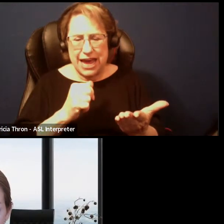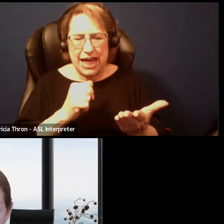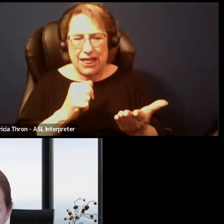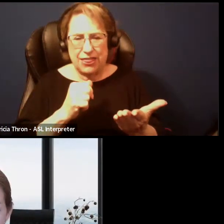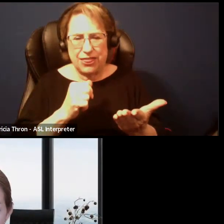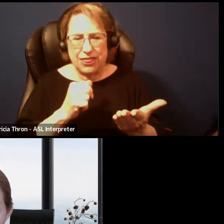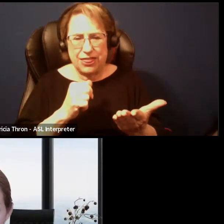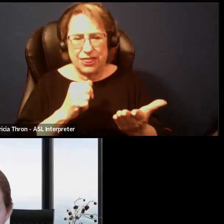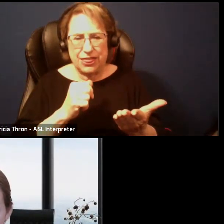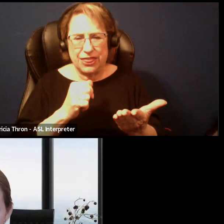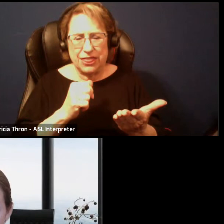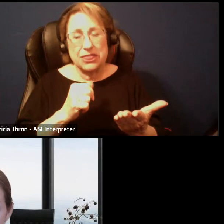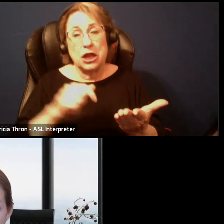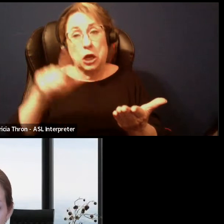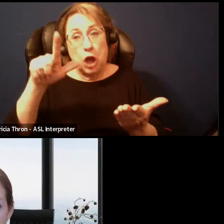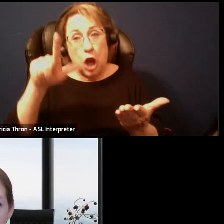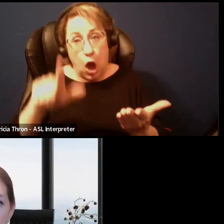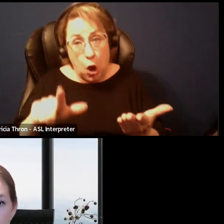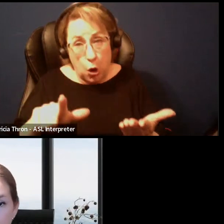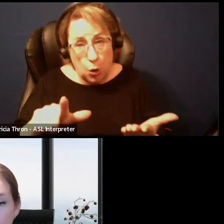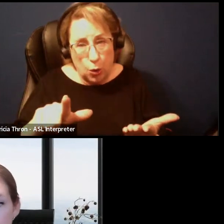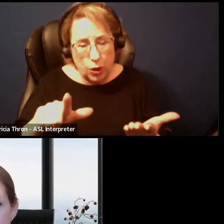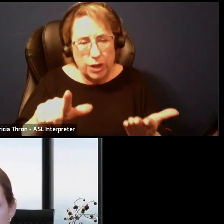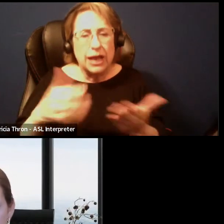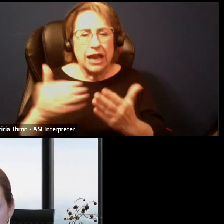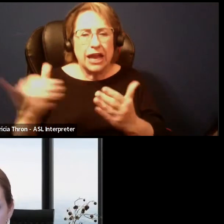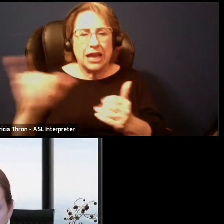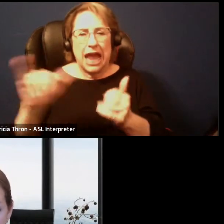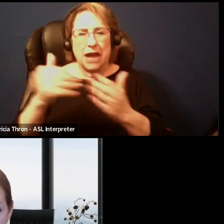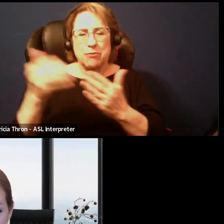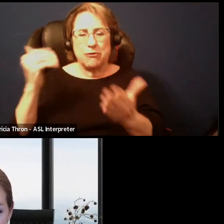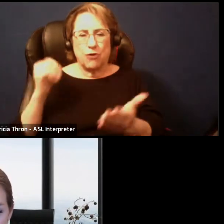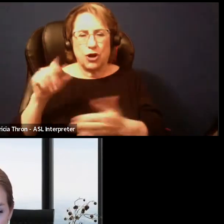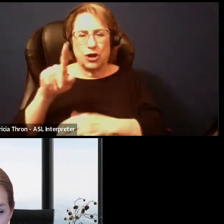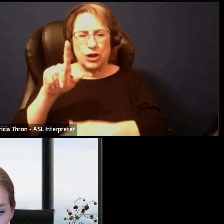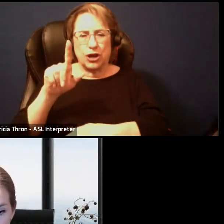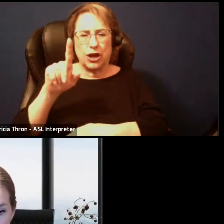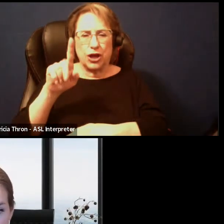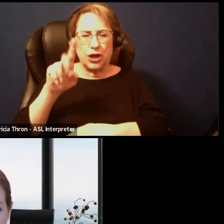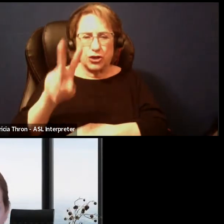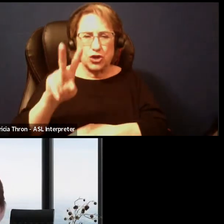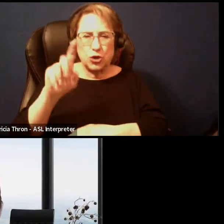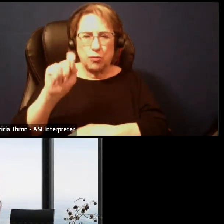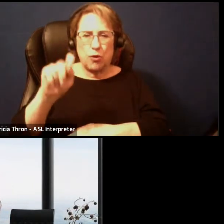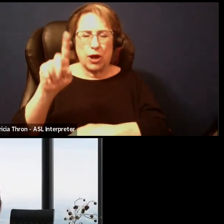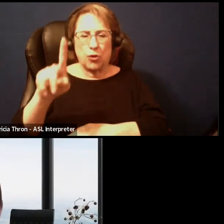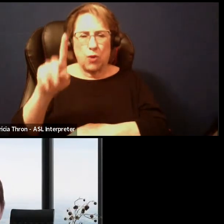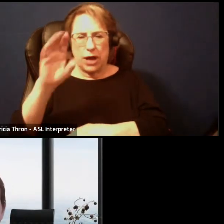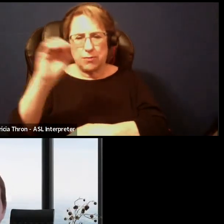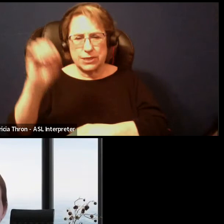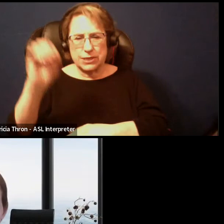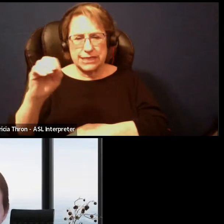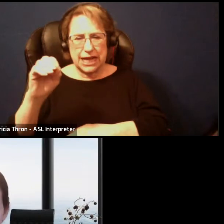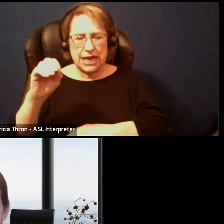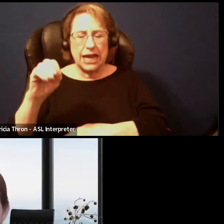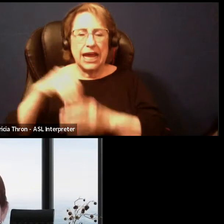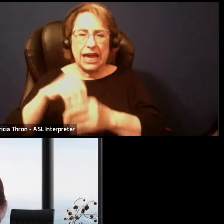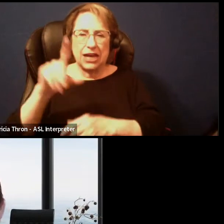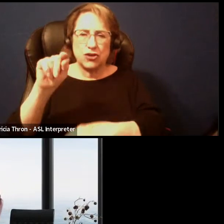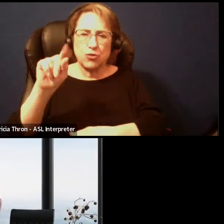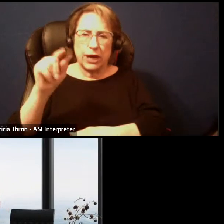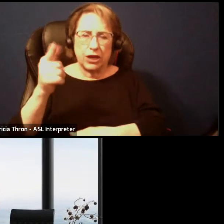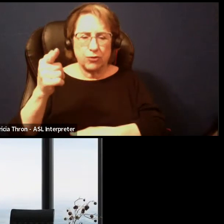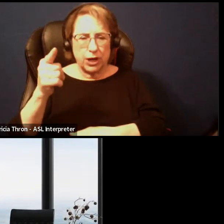lows of the low where we were at 2.1% in 2021, we're still under 4% as a market,